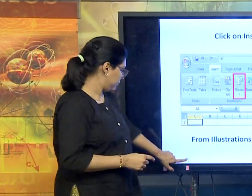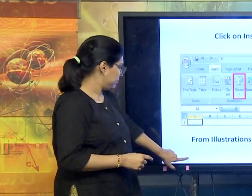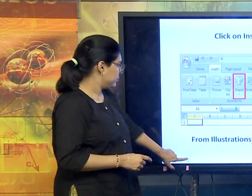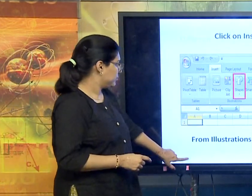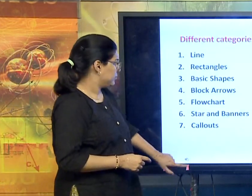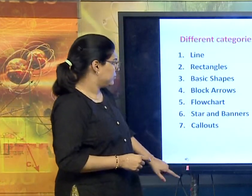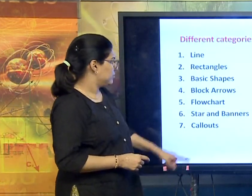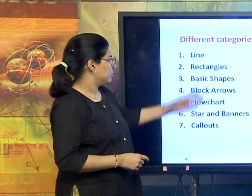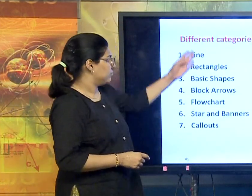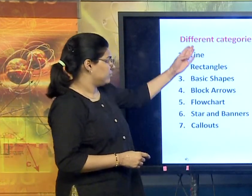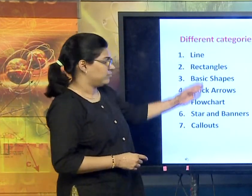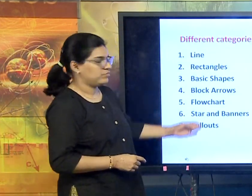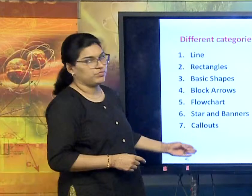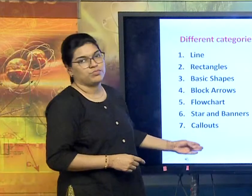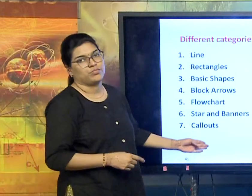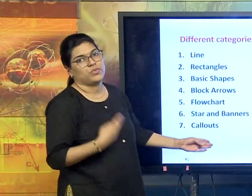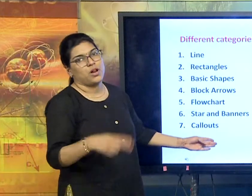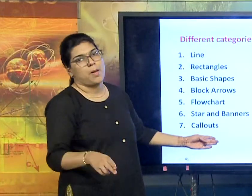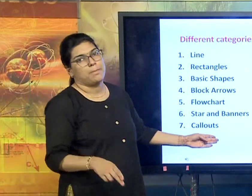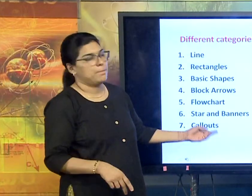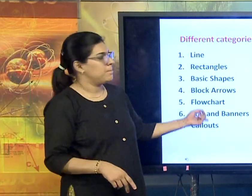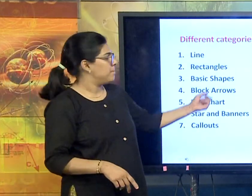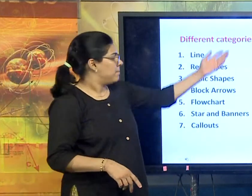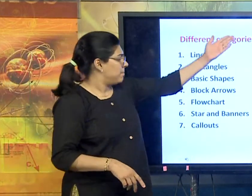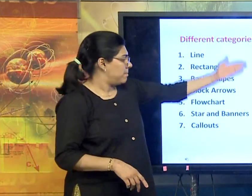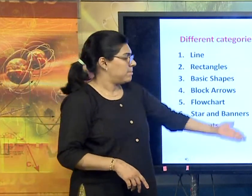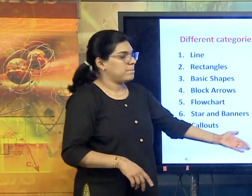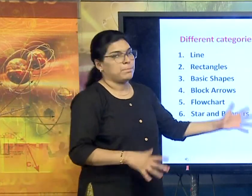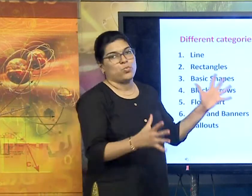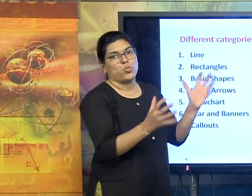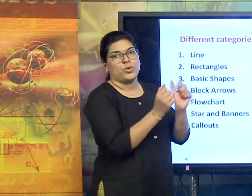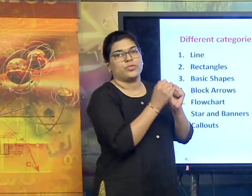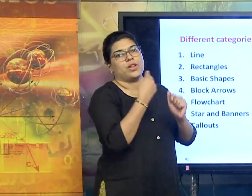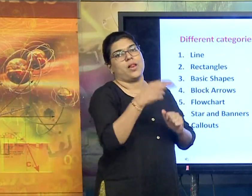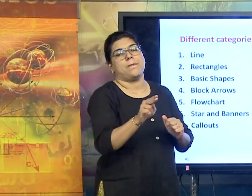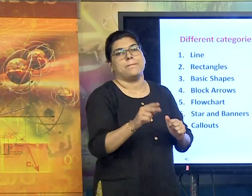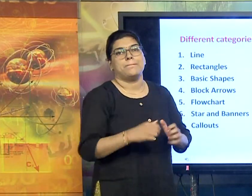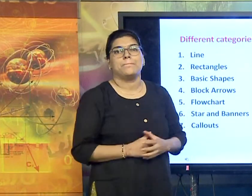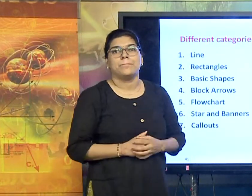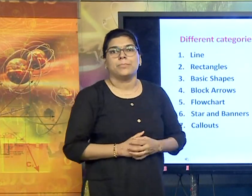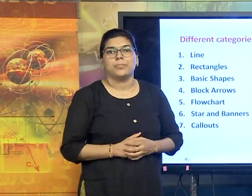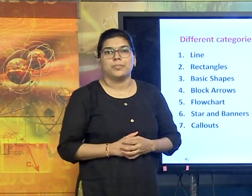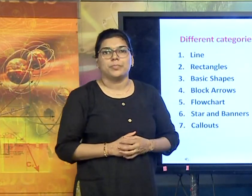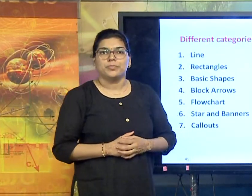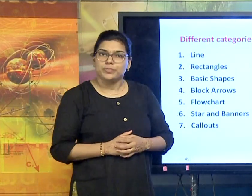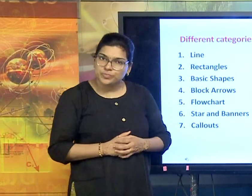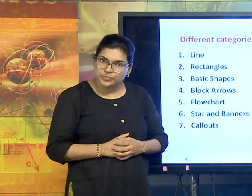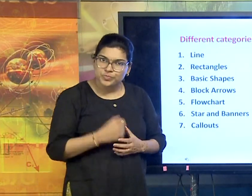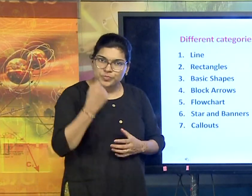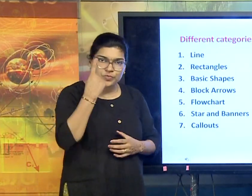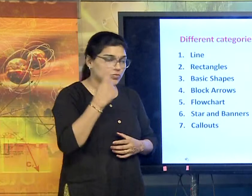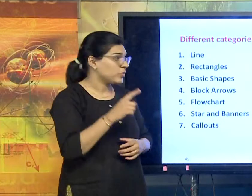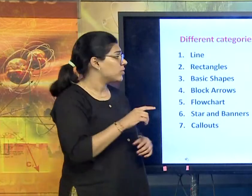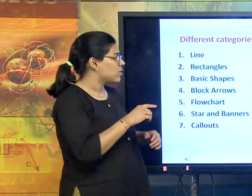word, and see there are different kinds of shapes and they all have some